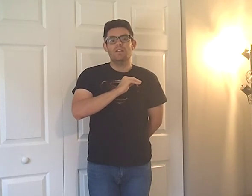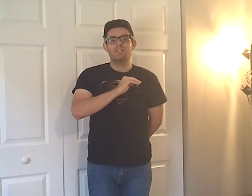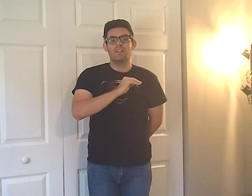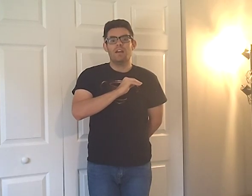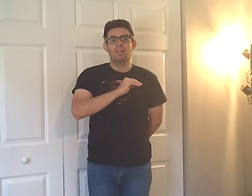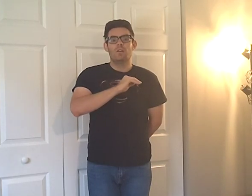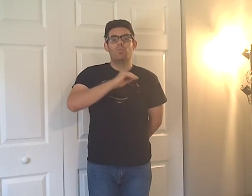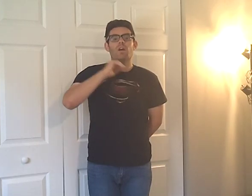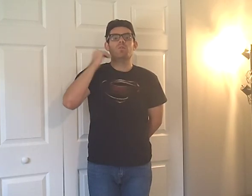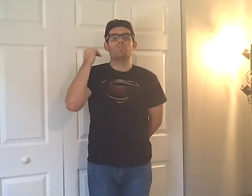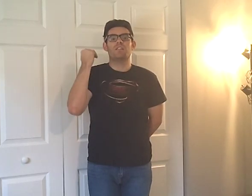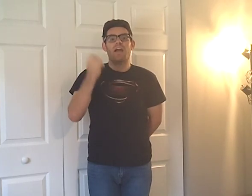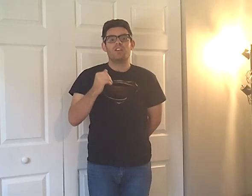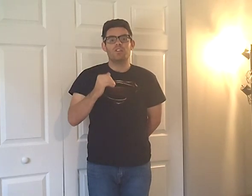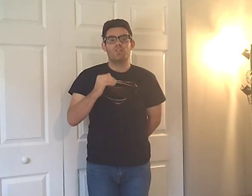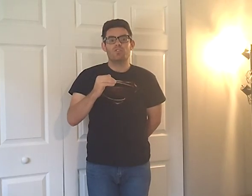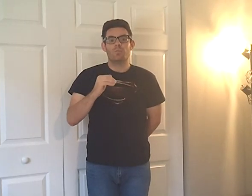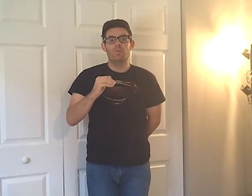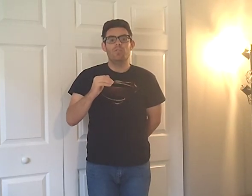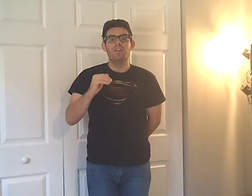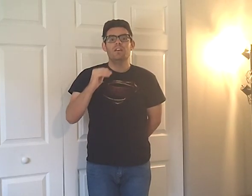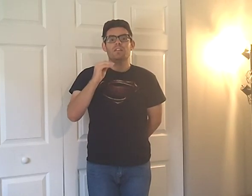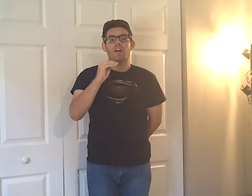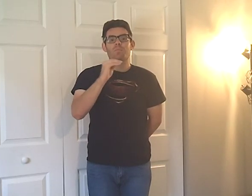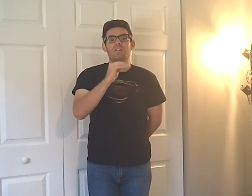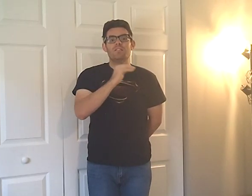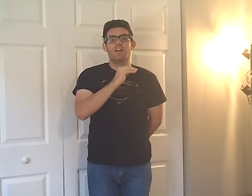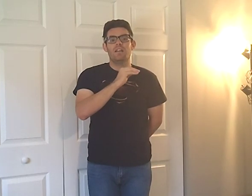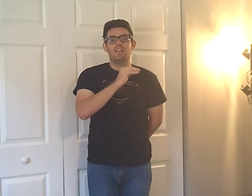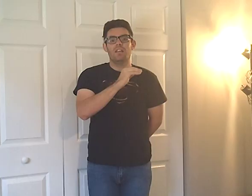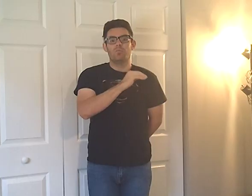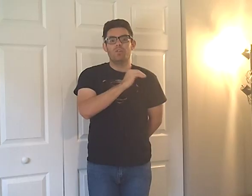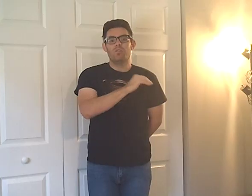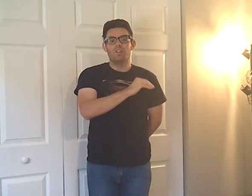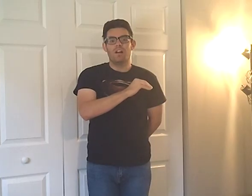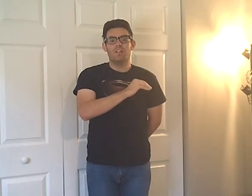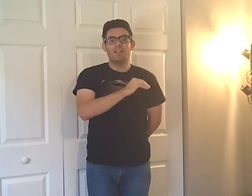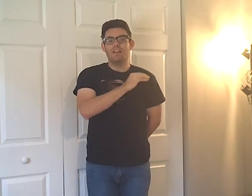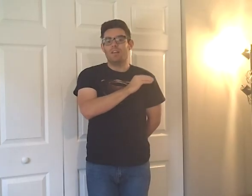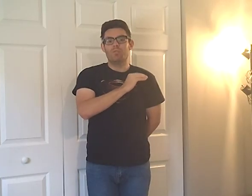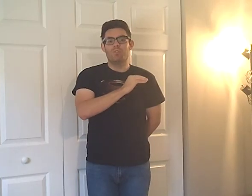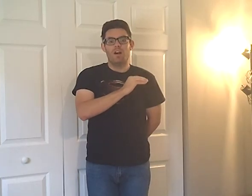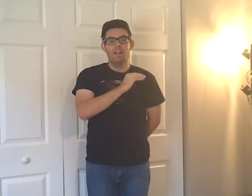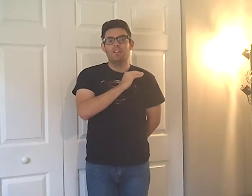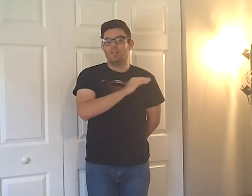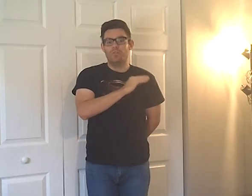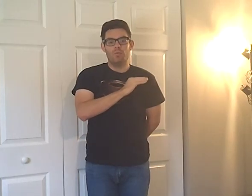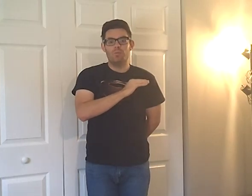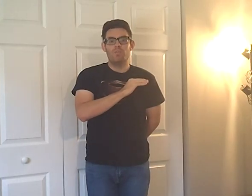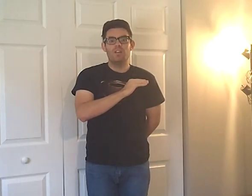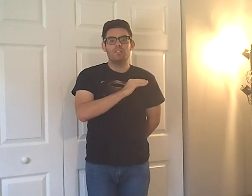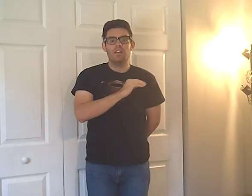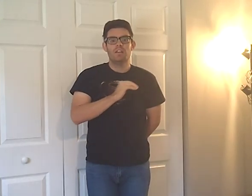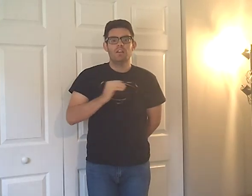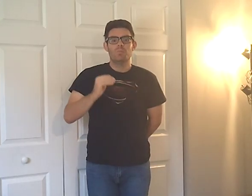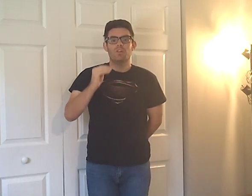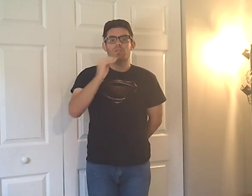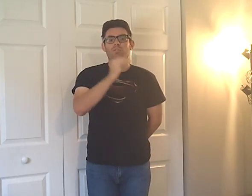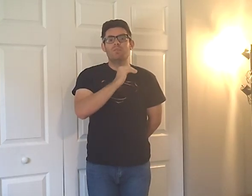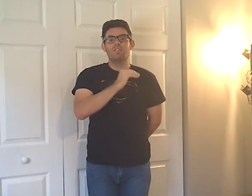is that while it was an action-adventure movie, that means that it really relied on that, and that was fine. That's fine when a movie does that. But it also means that